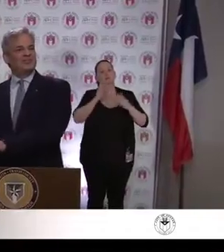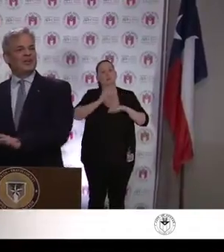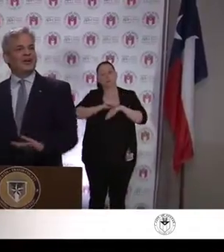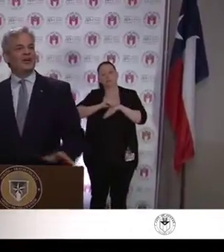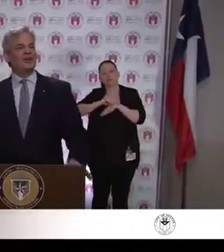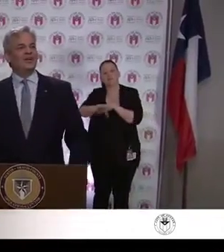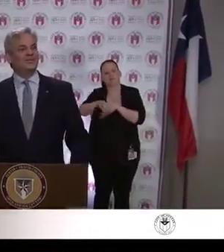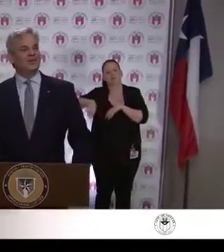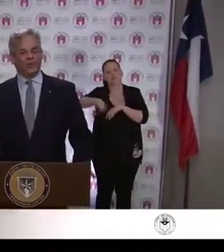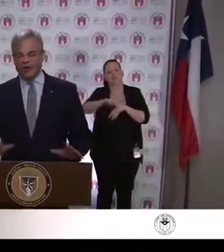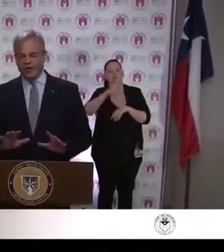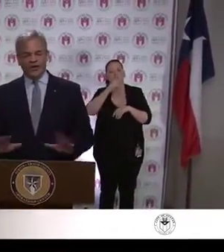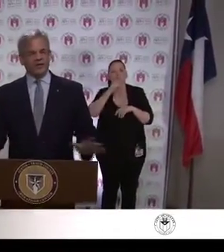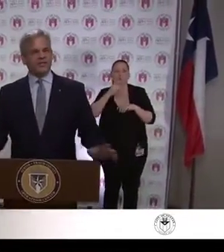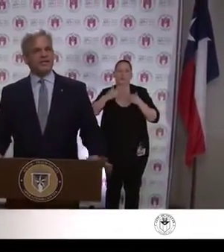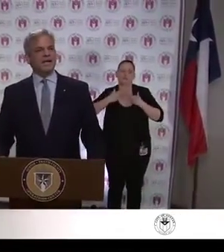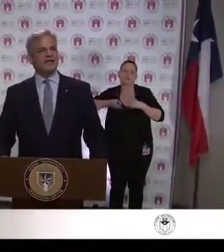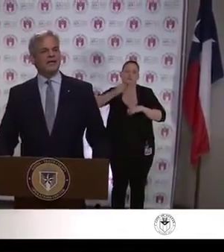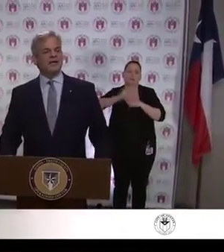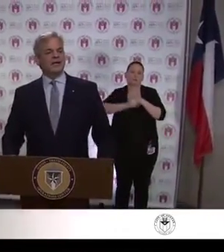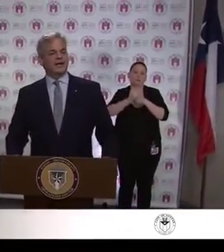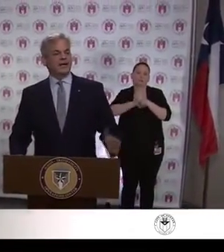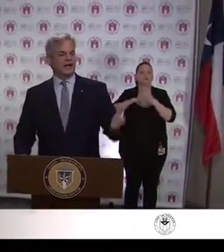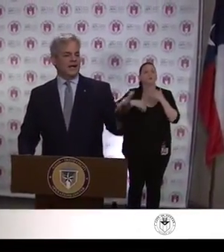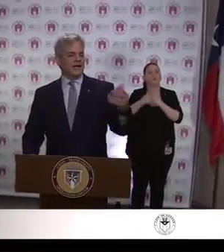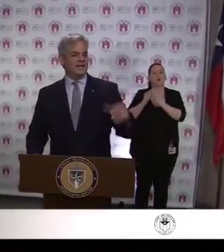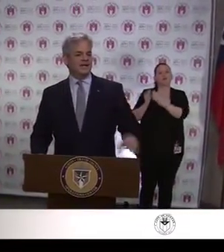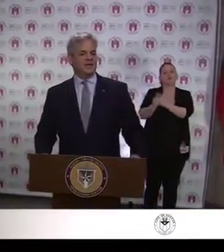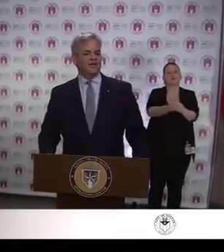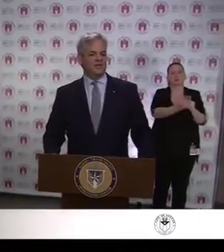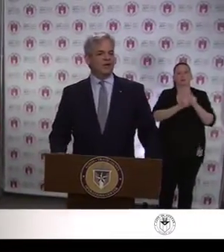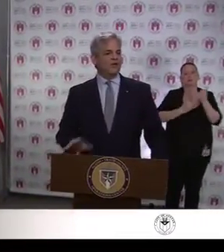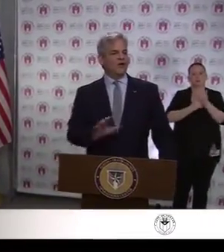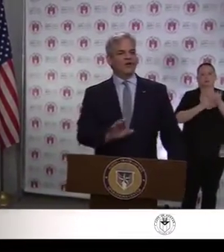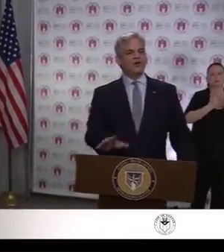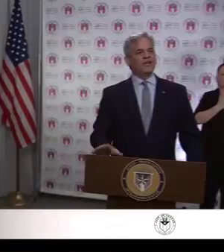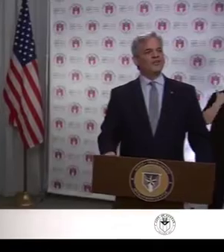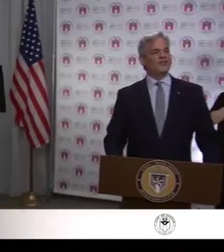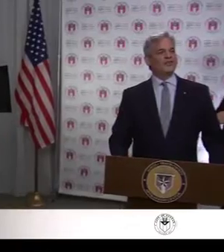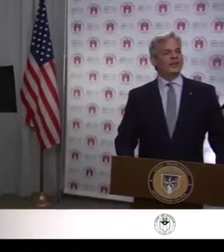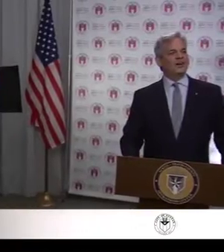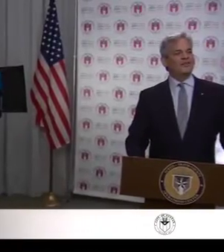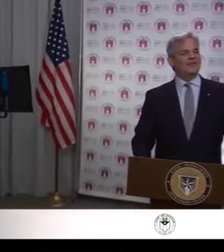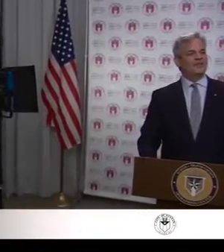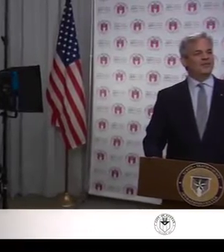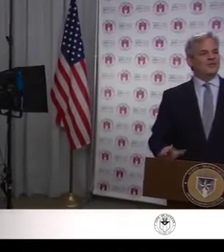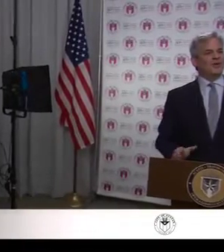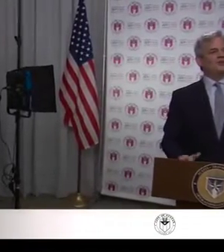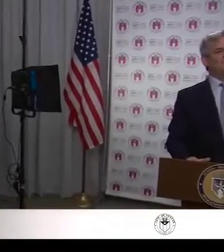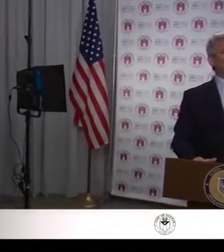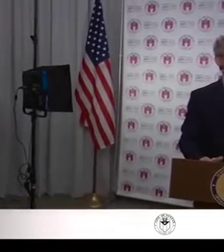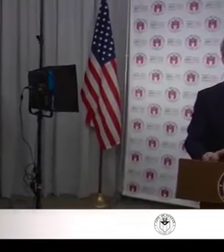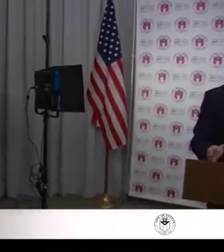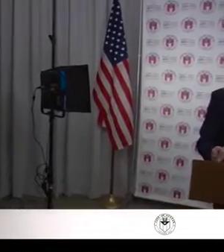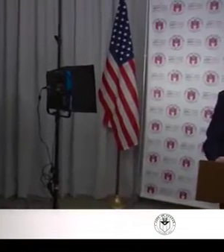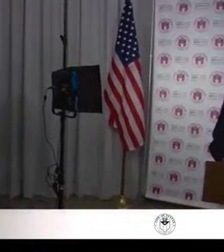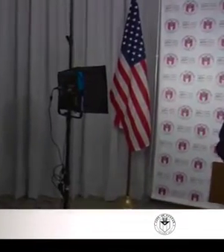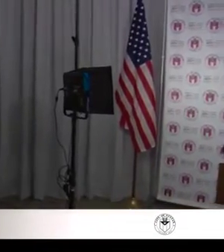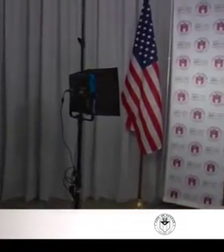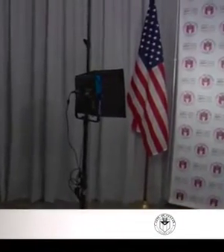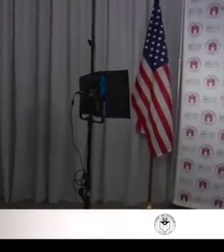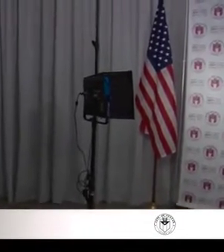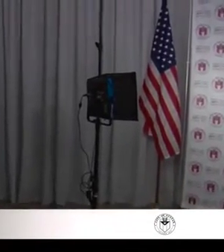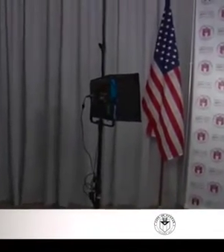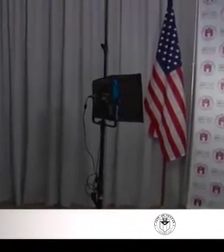infecting those that are. So we're all in this together, and we are learning over time, and we will make sure that